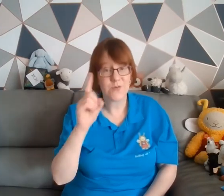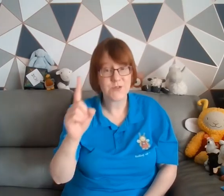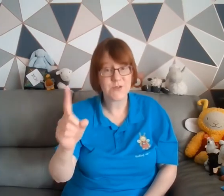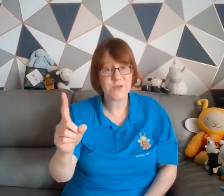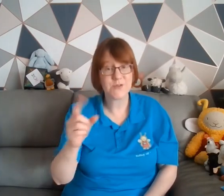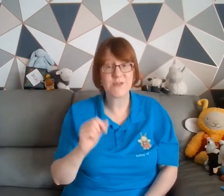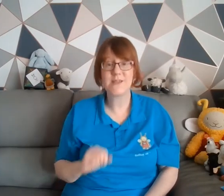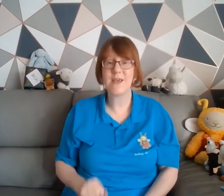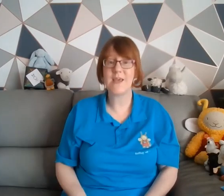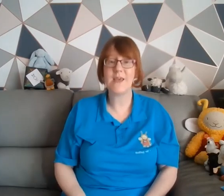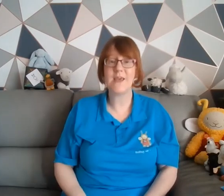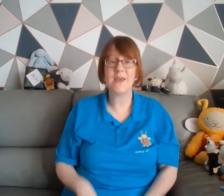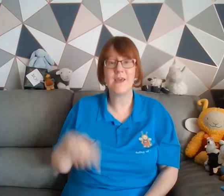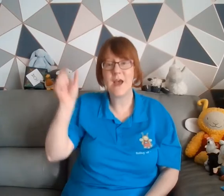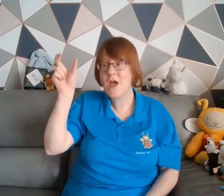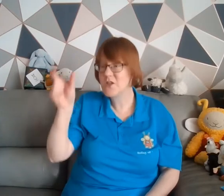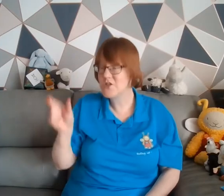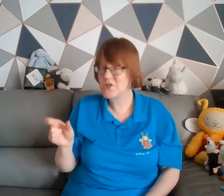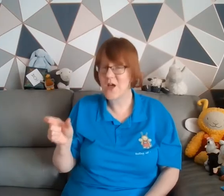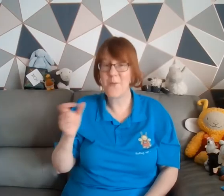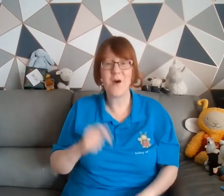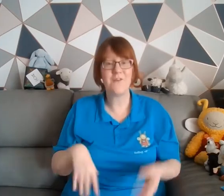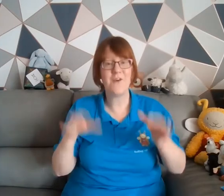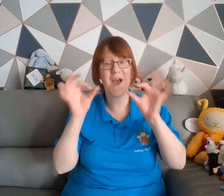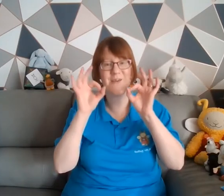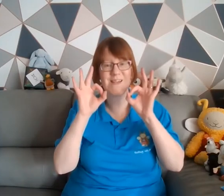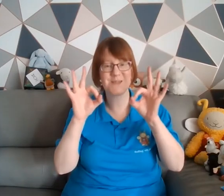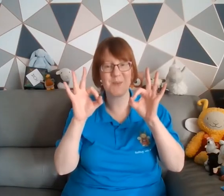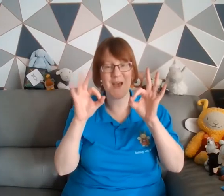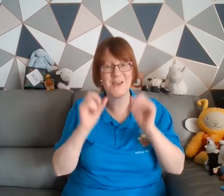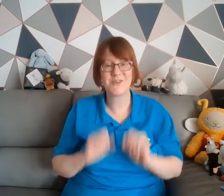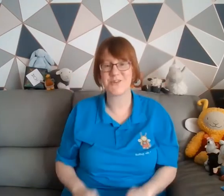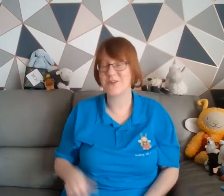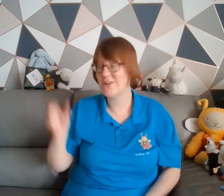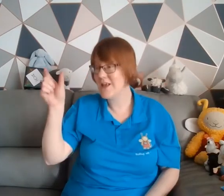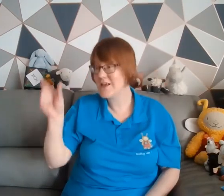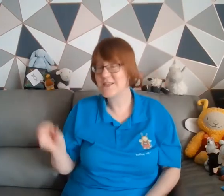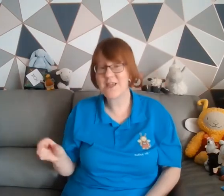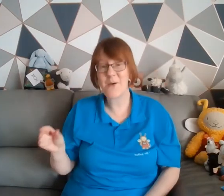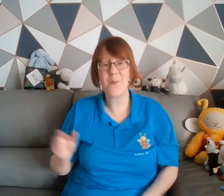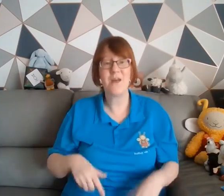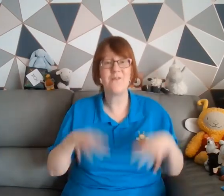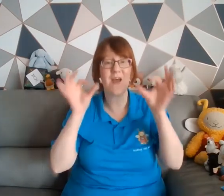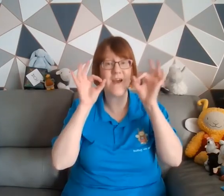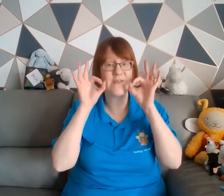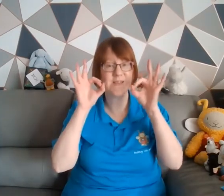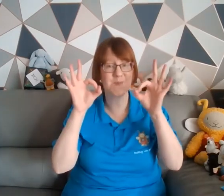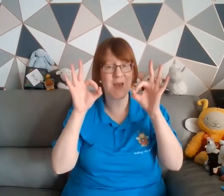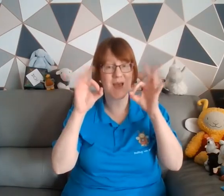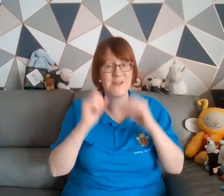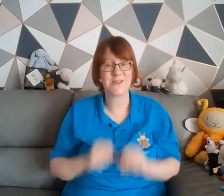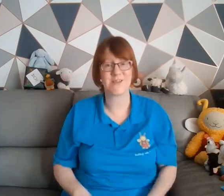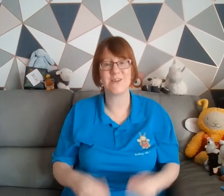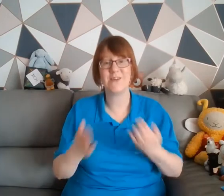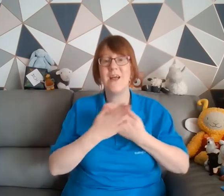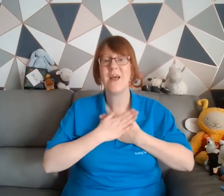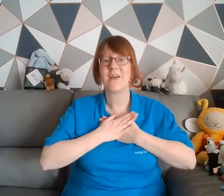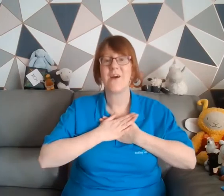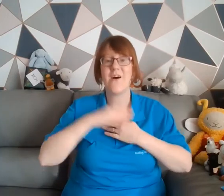Don't you see? Someone very special, someone very special.